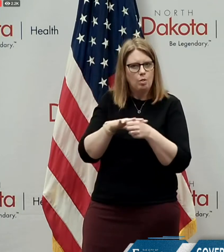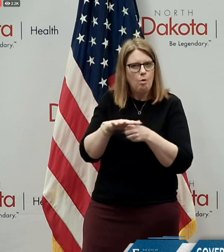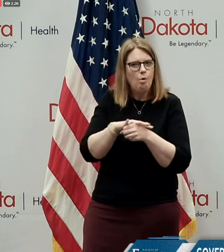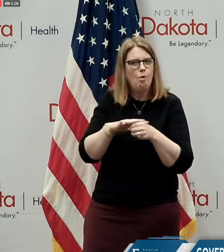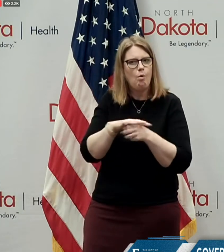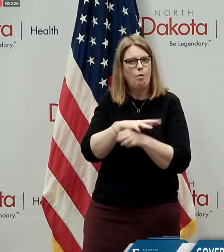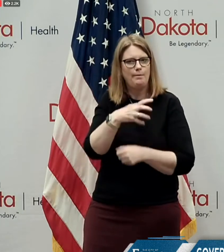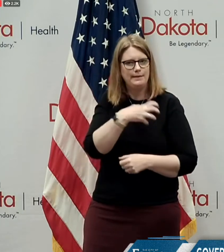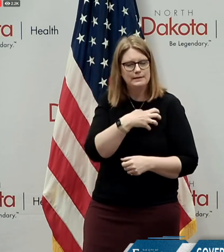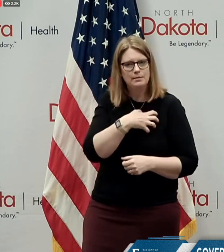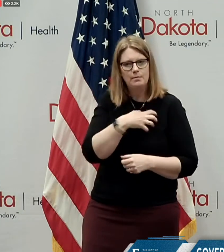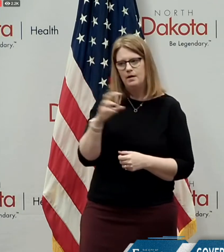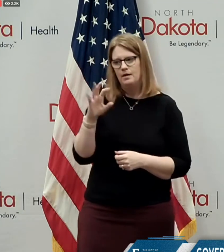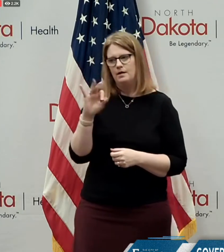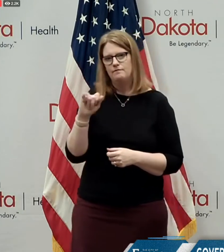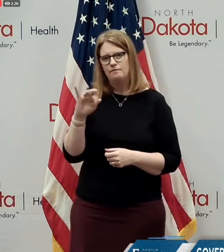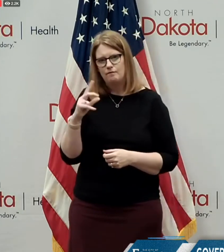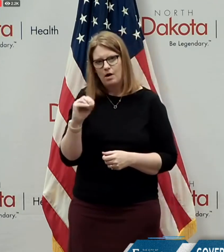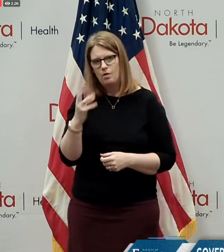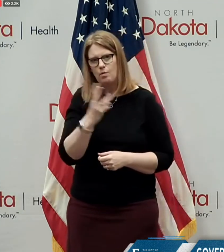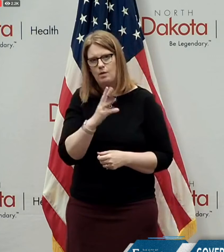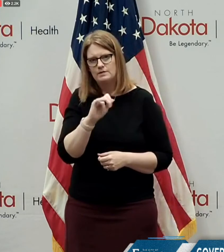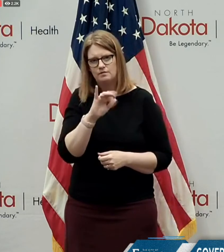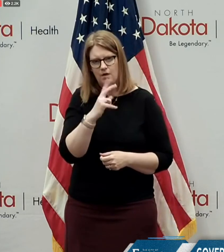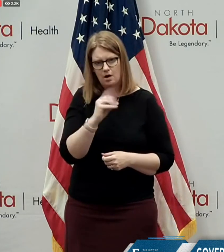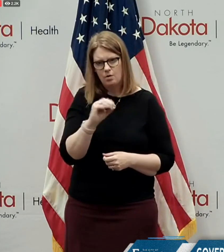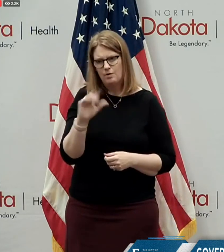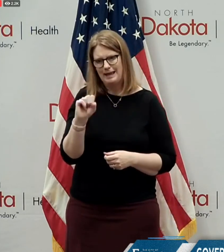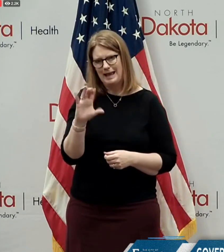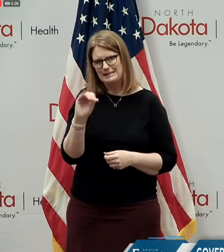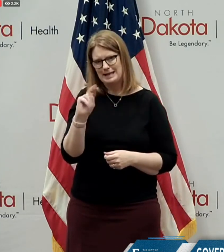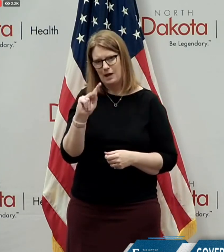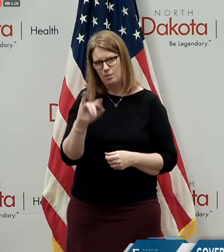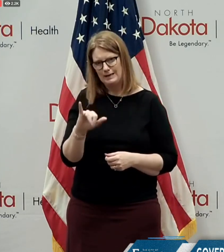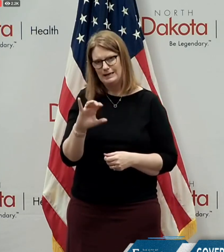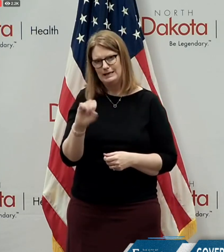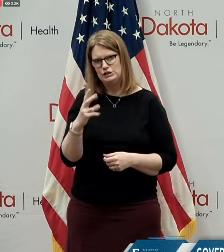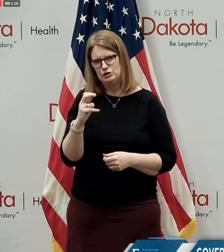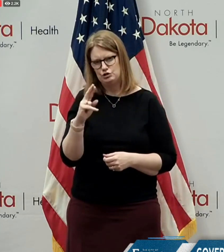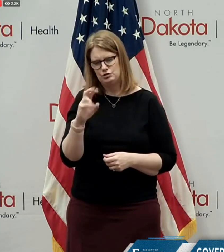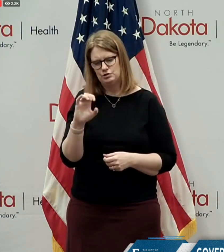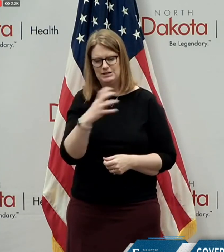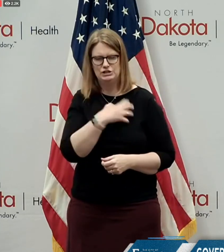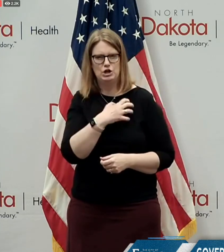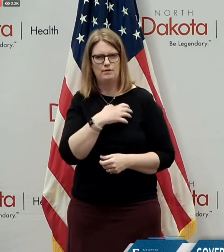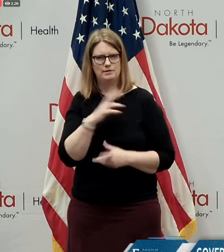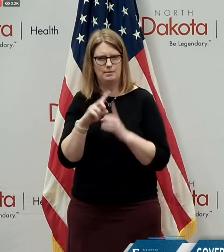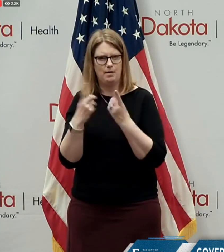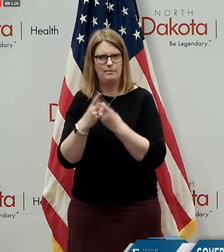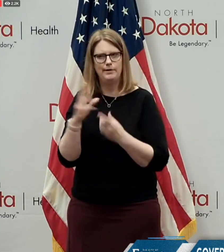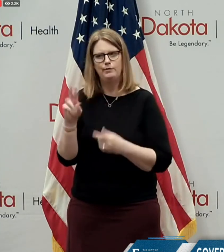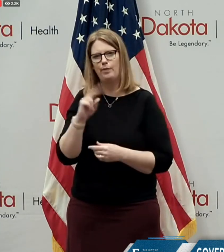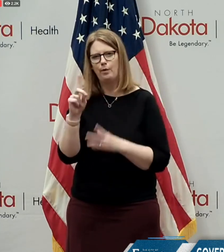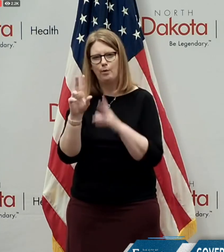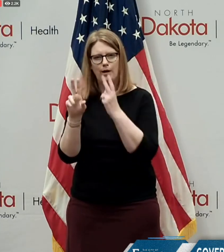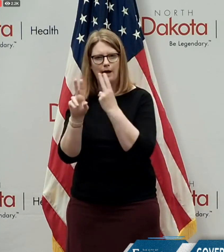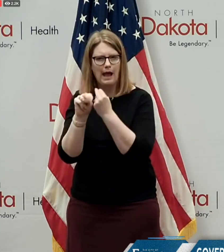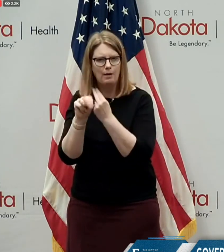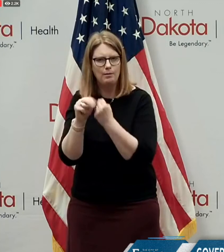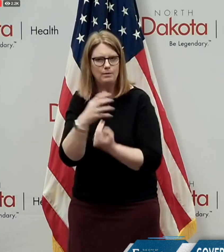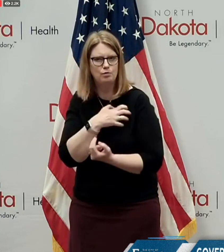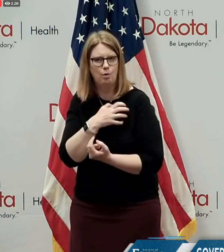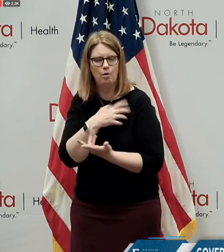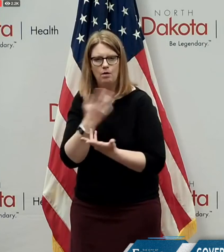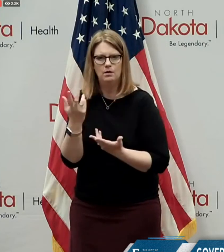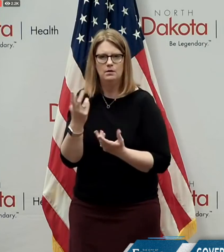police departments, Fargo, West Fargo, Cass County Sheriff's Department. We had great response. North Dakota Highway Patrol, within